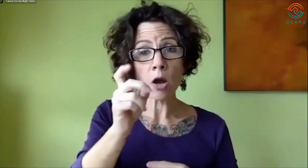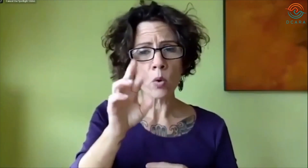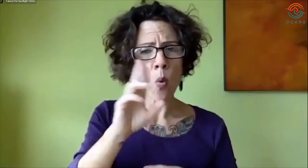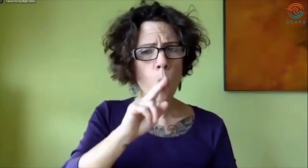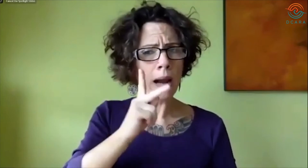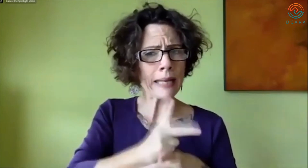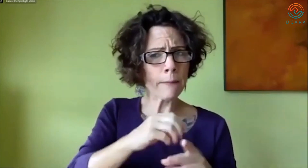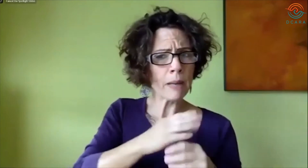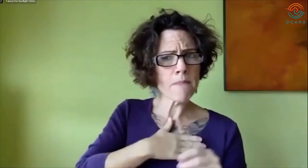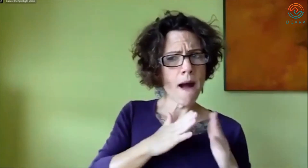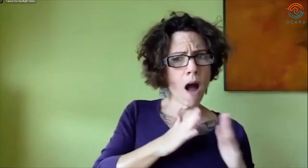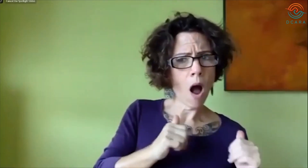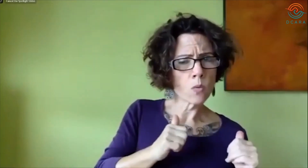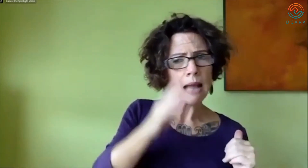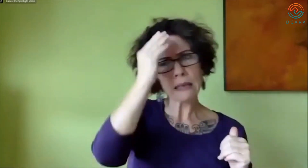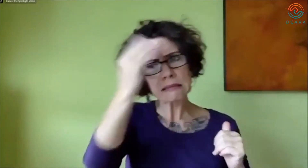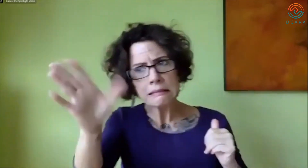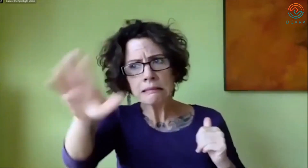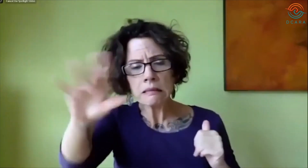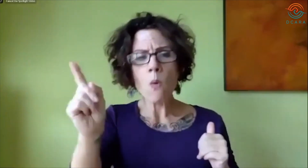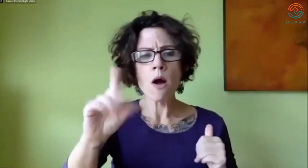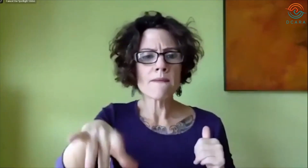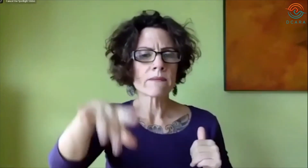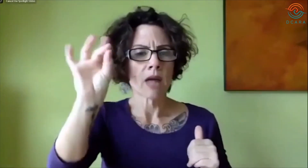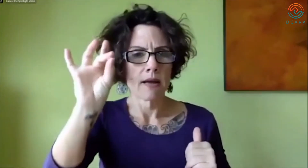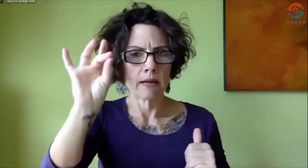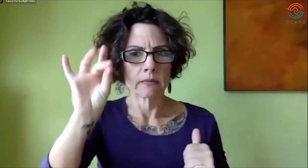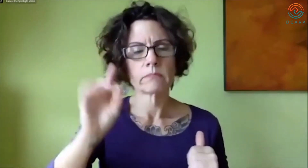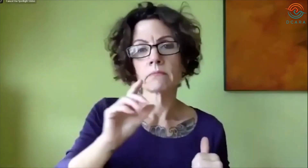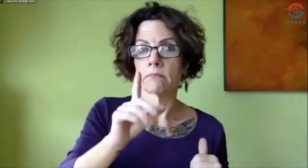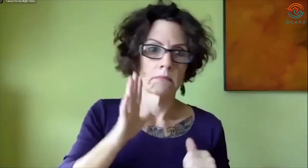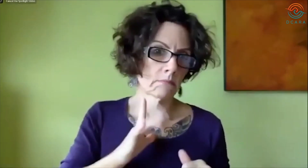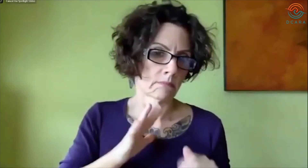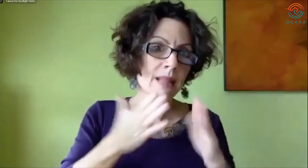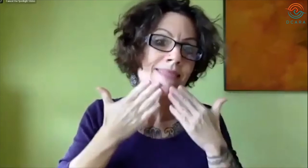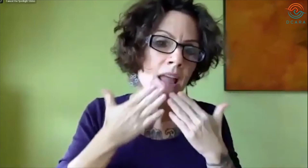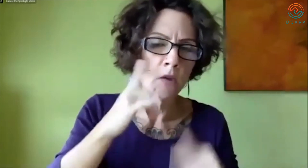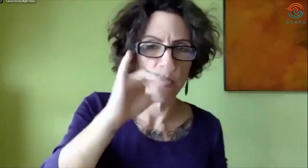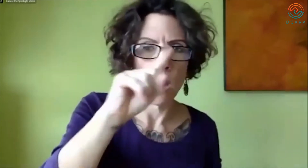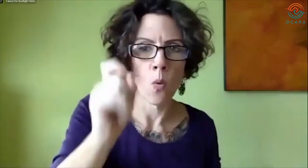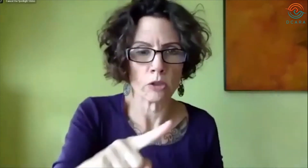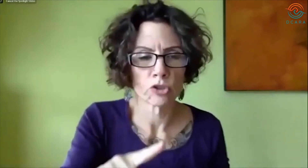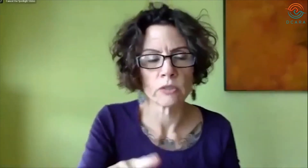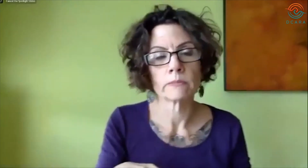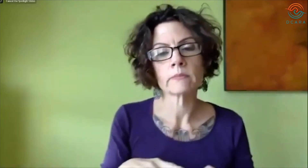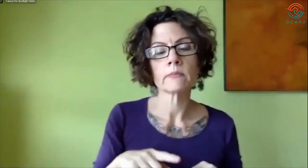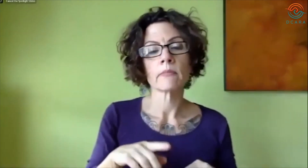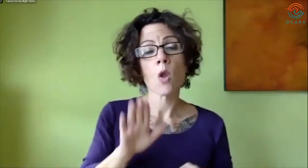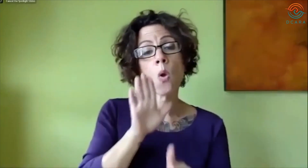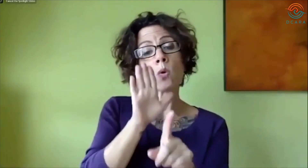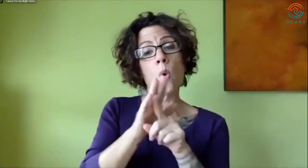Other question, when writing up a will, should I make a copy and give it to the executor or keep that in